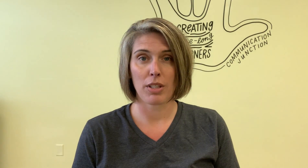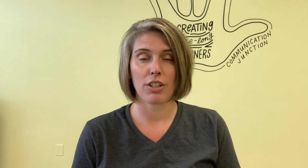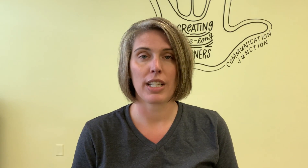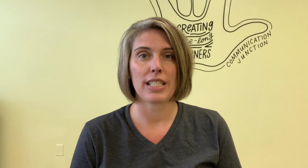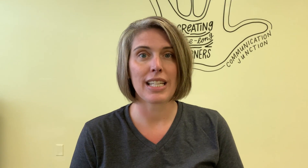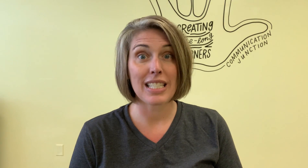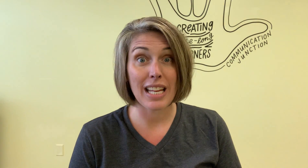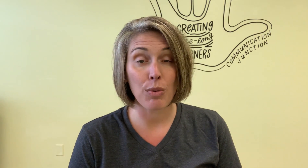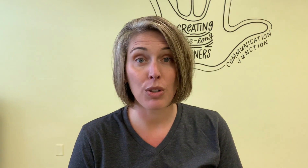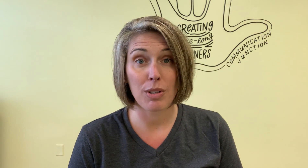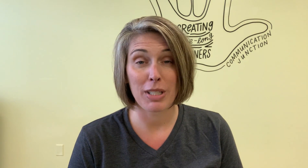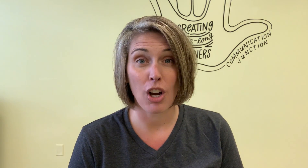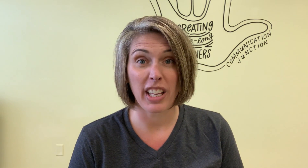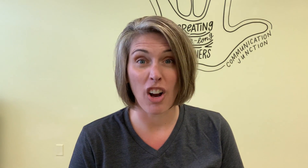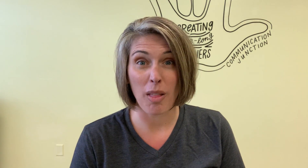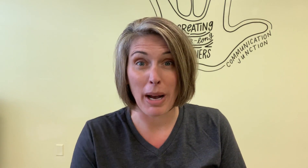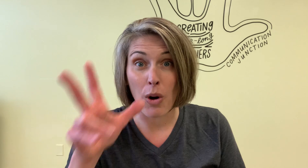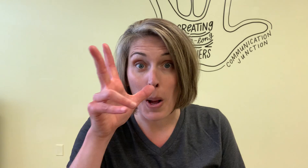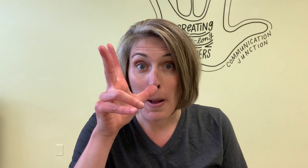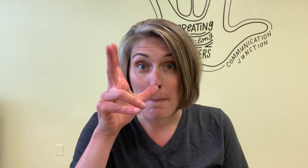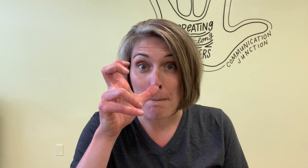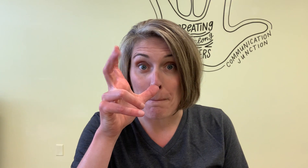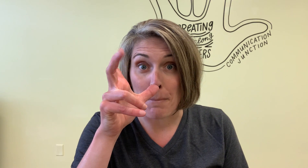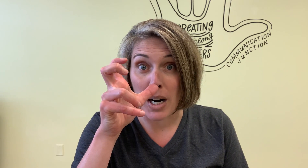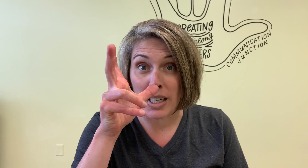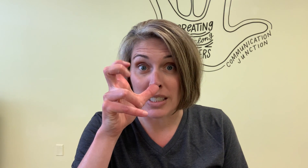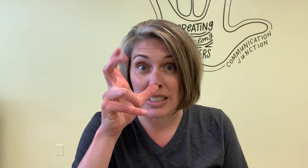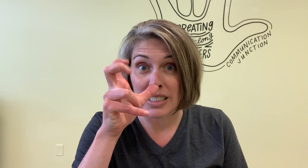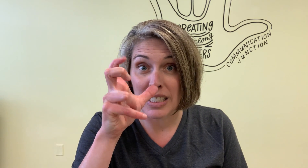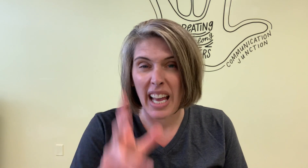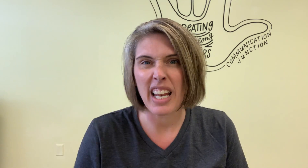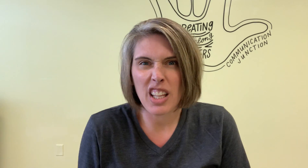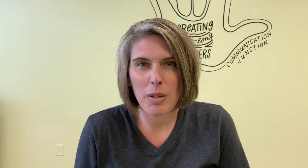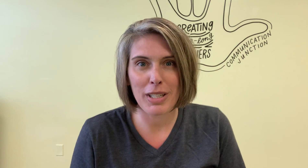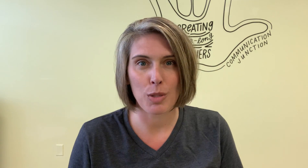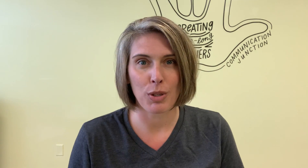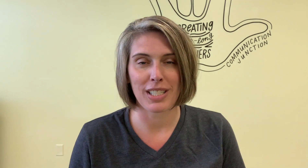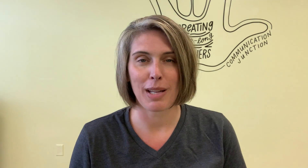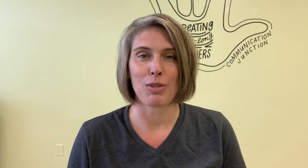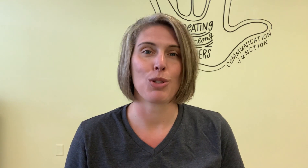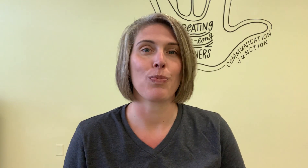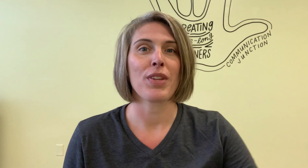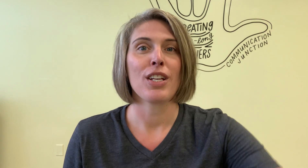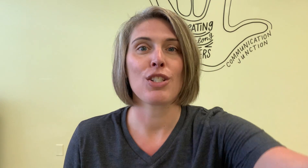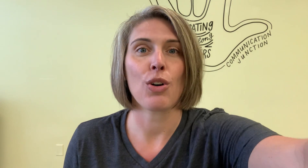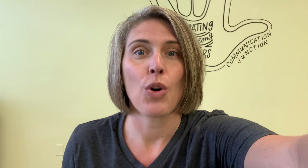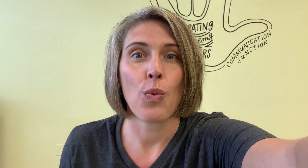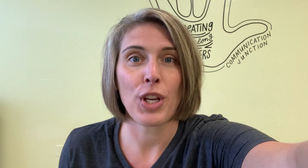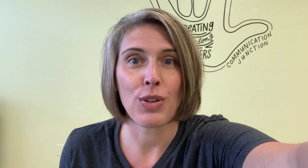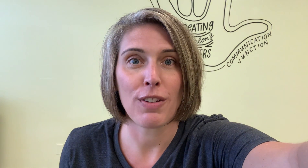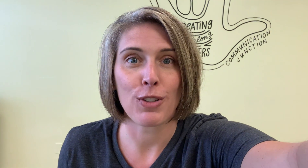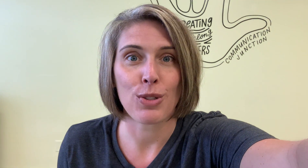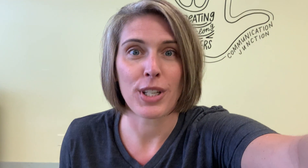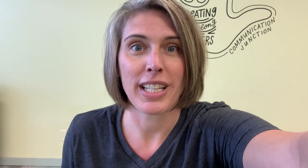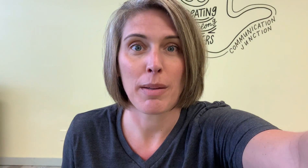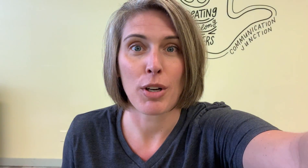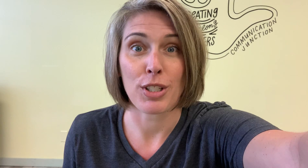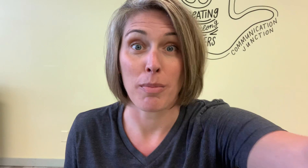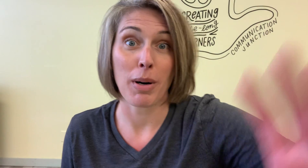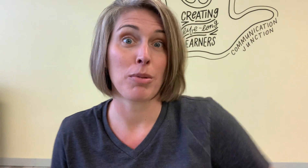vocabulary is. And today we're going to be talking all about bugs and a little bit of springtime too. So what you need for story time are some